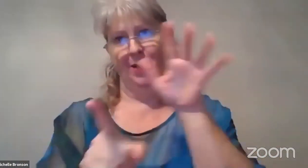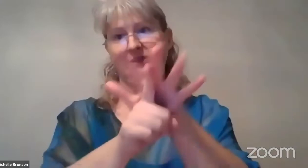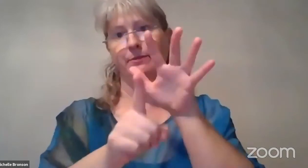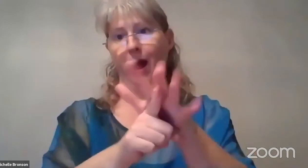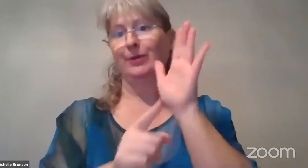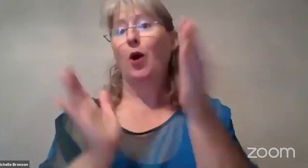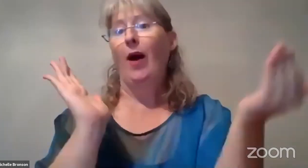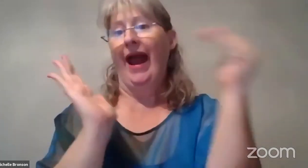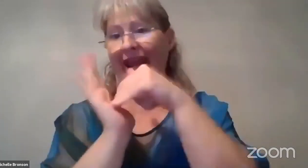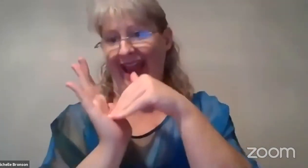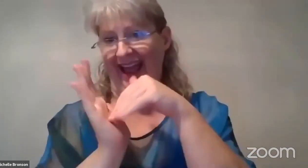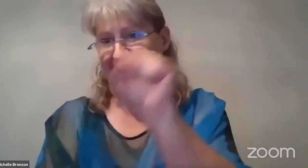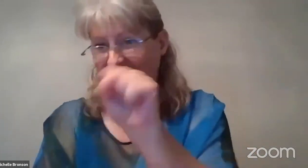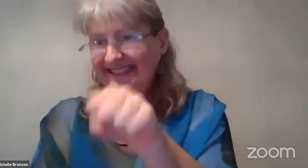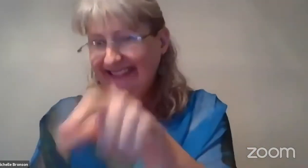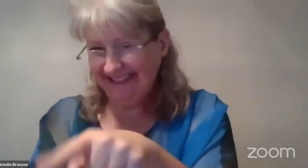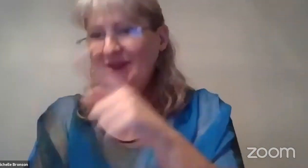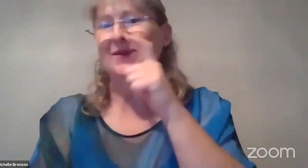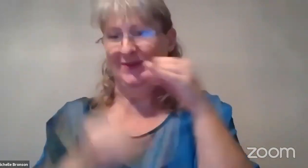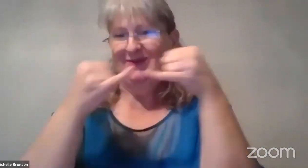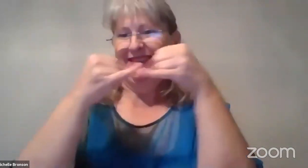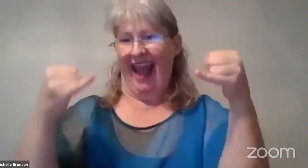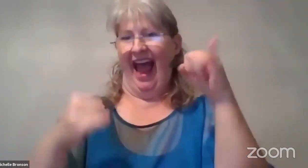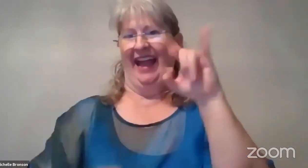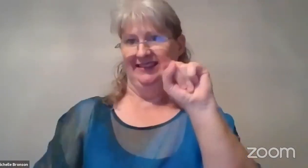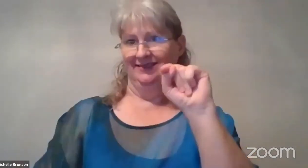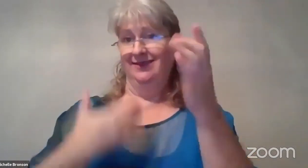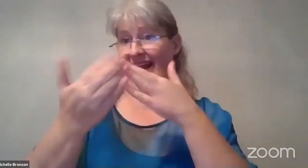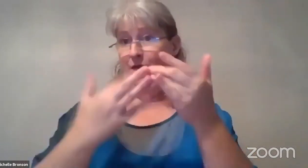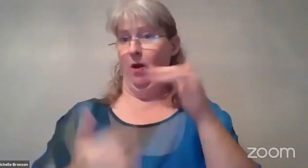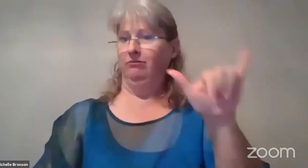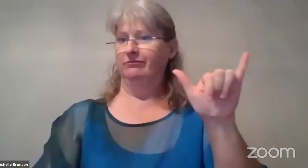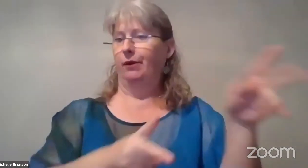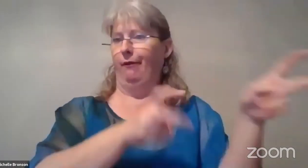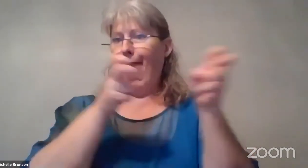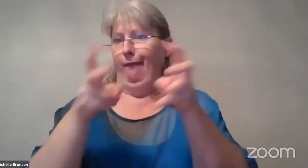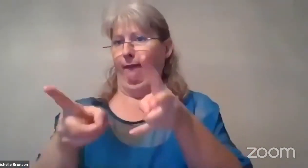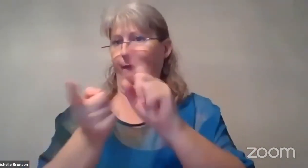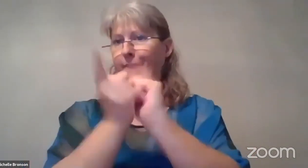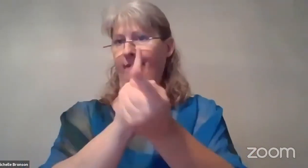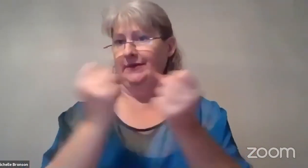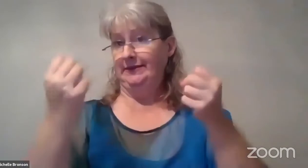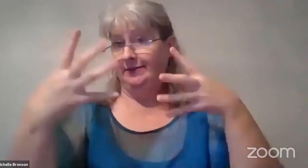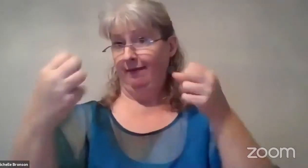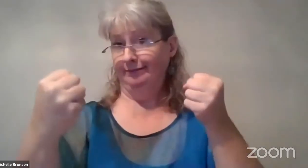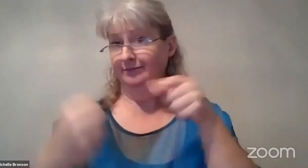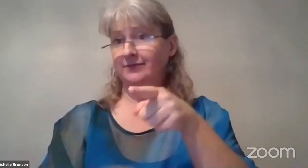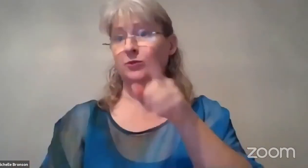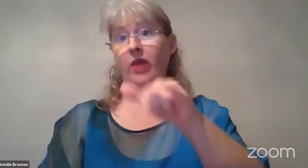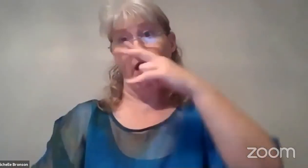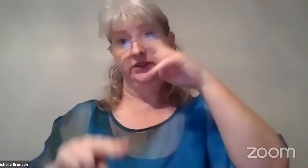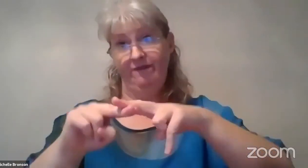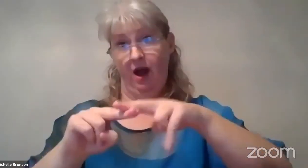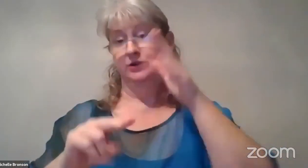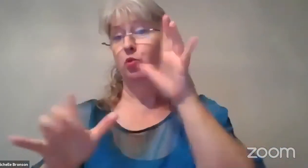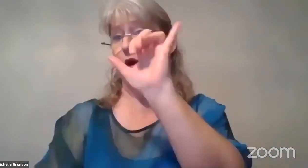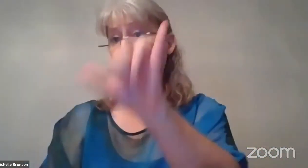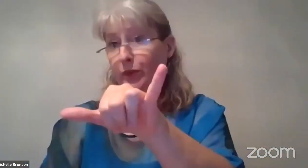to a signed version of that program. And we will repeat that. Whose line is it anyway has been changed to whose sign is it